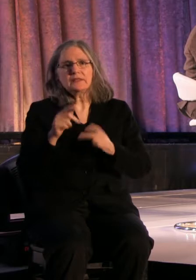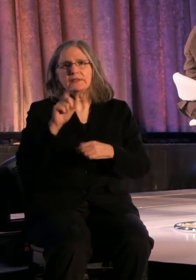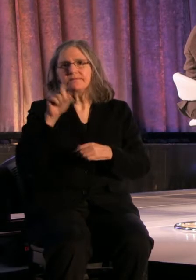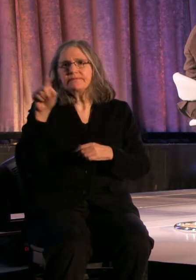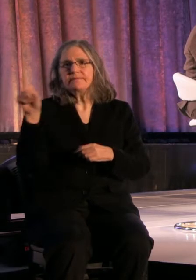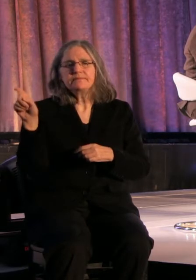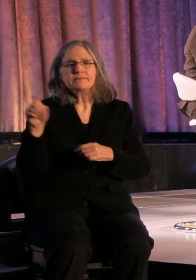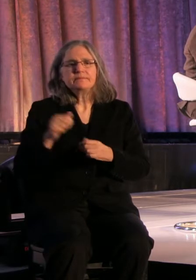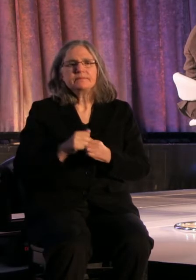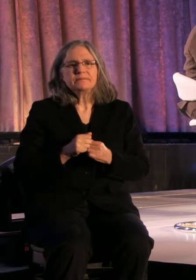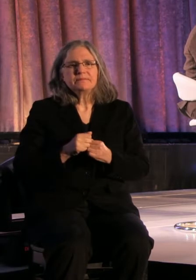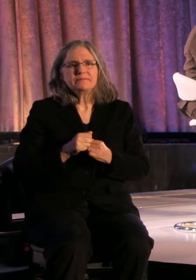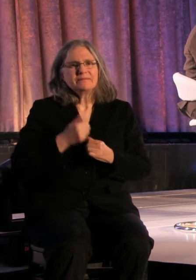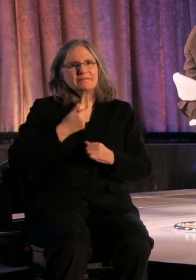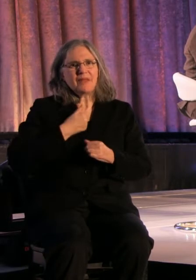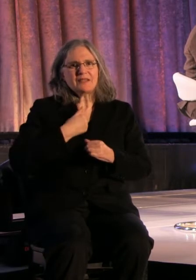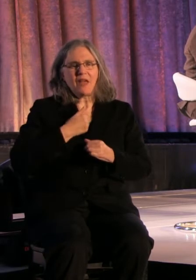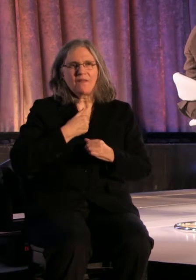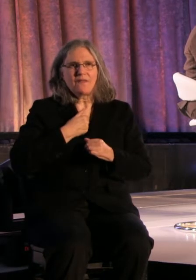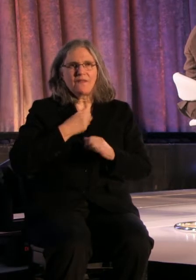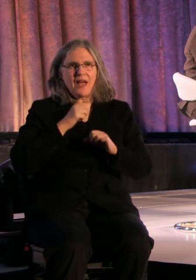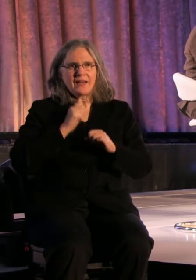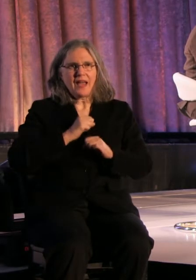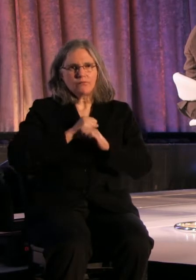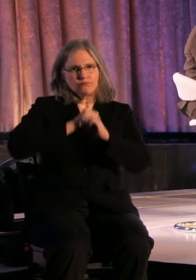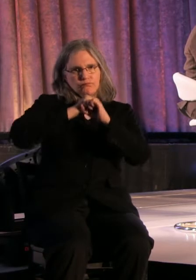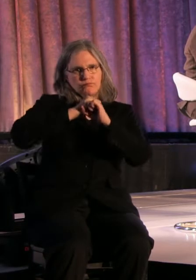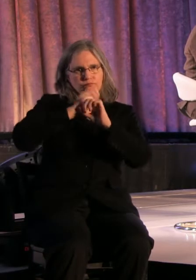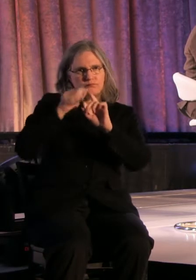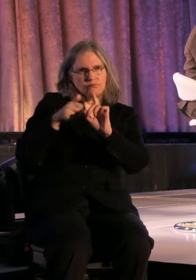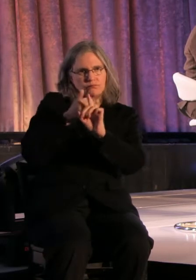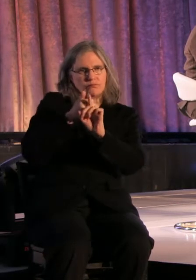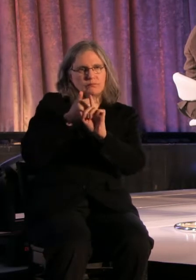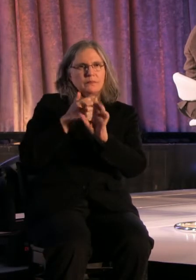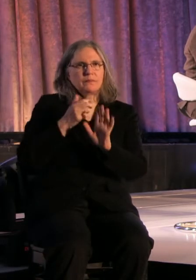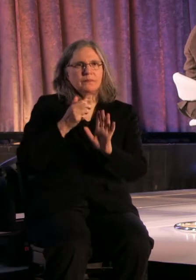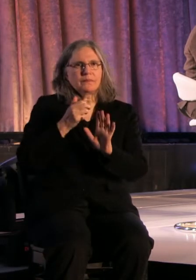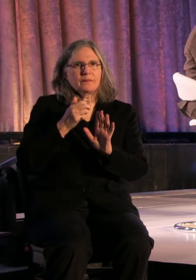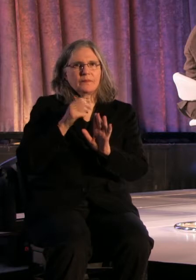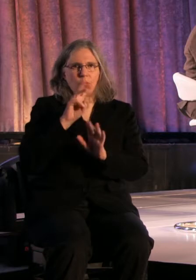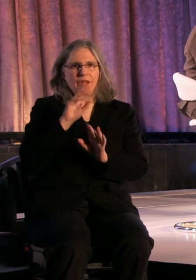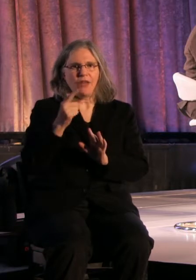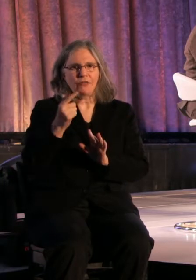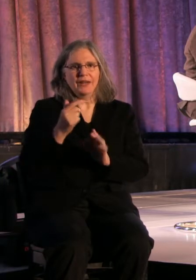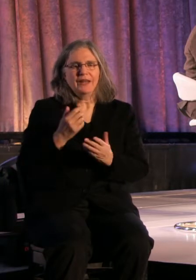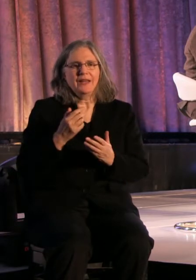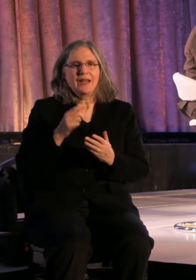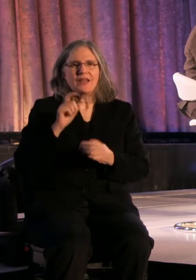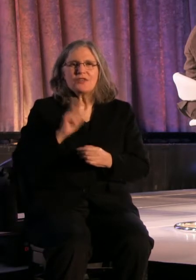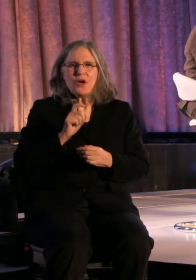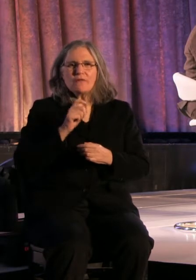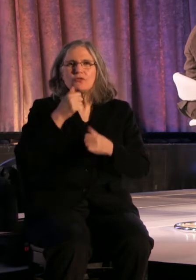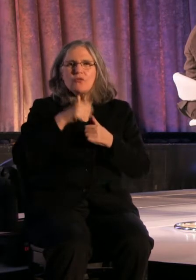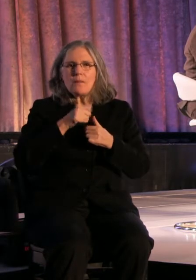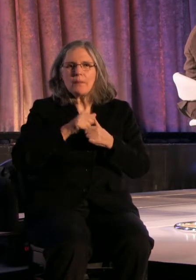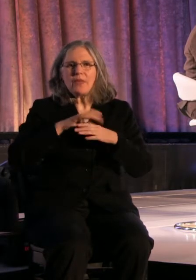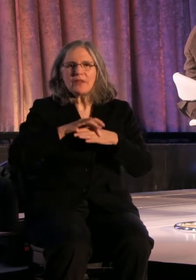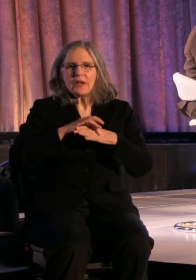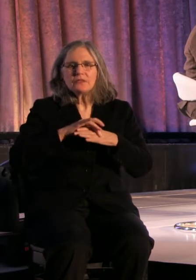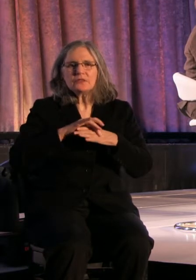kind of have the advantage of being able to say, well, this is, you have to remember the context of what Mr. Guthrie said was